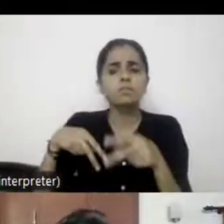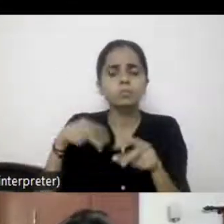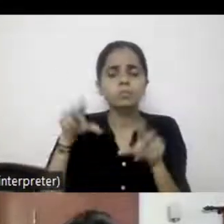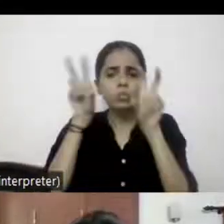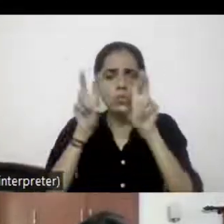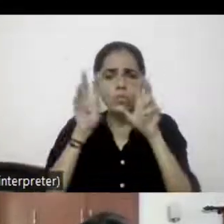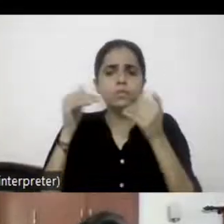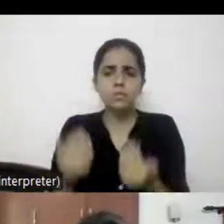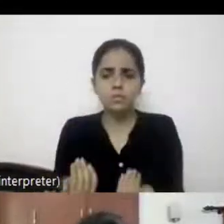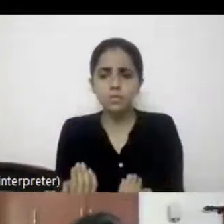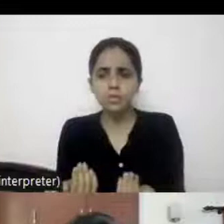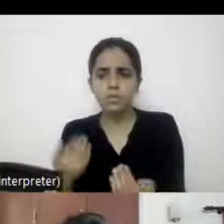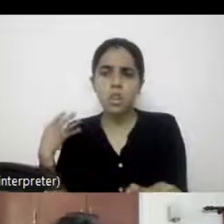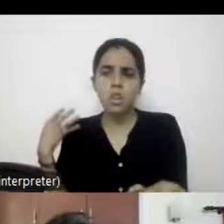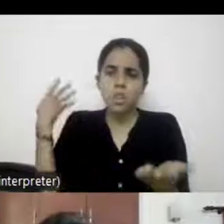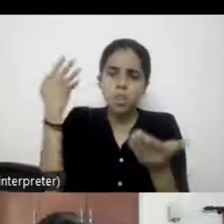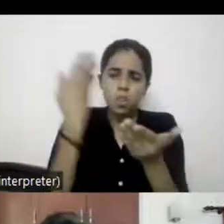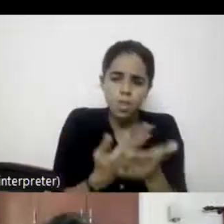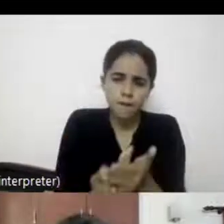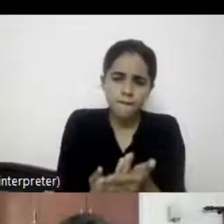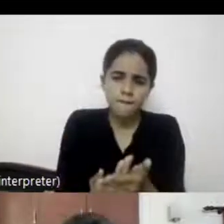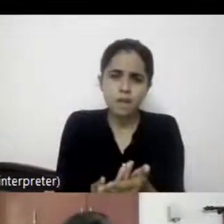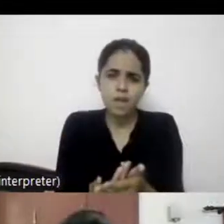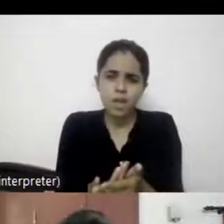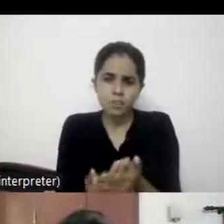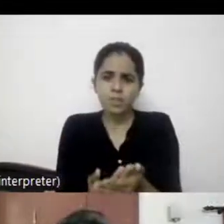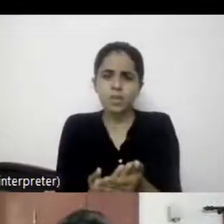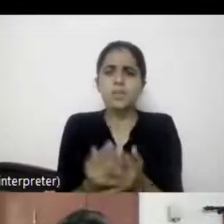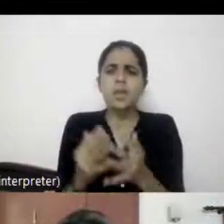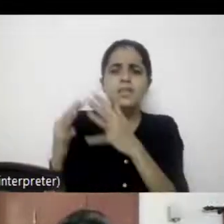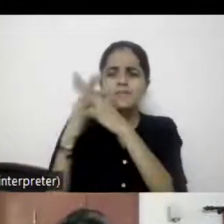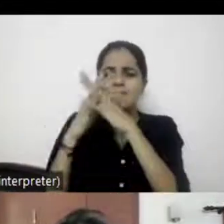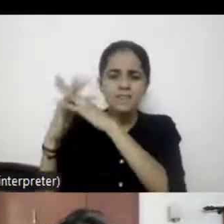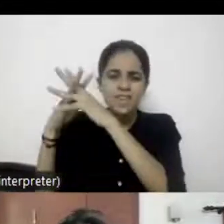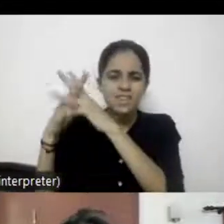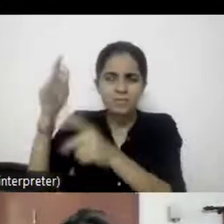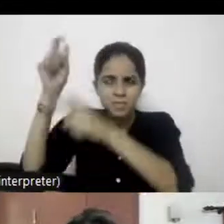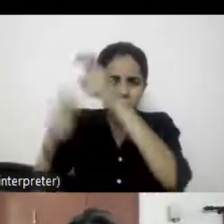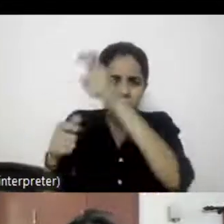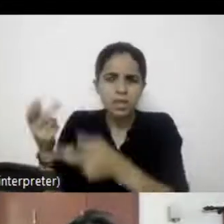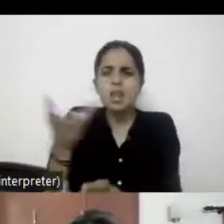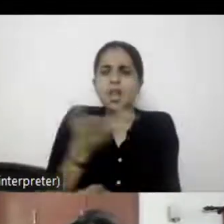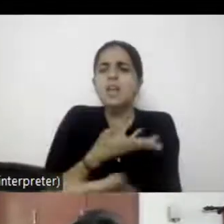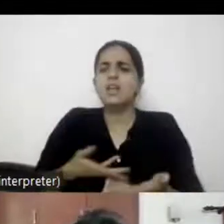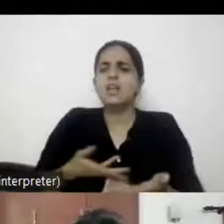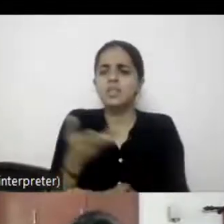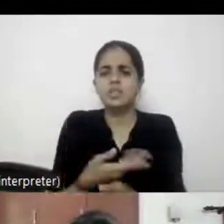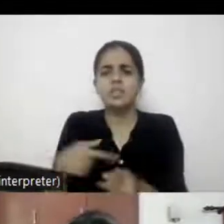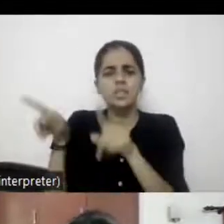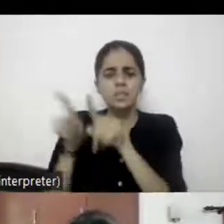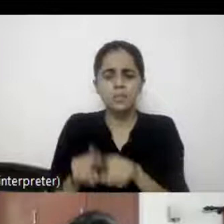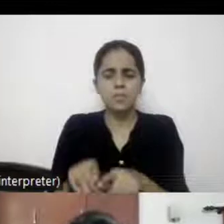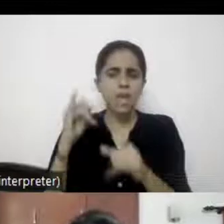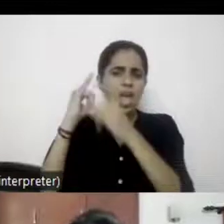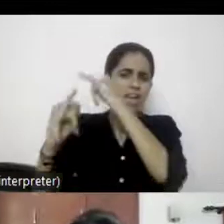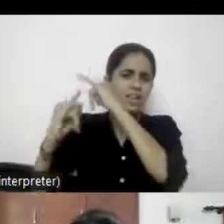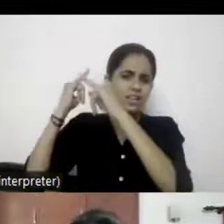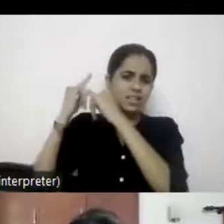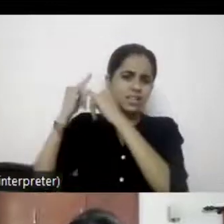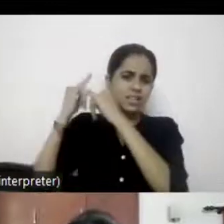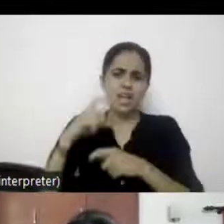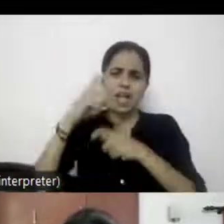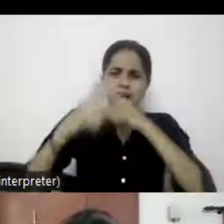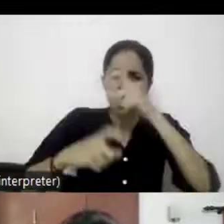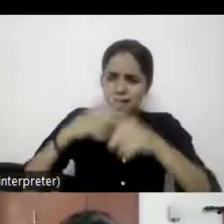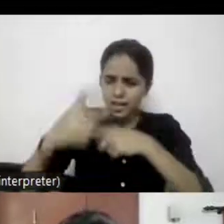And throughout history, and Western scholars also talk about it, how throughout history, somebody who is